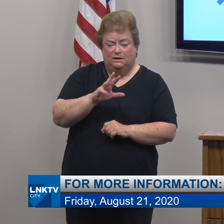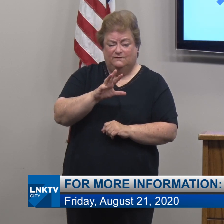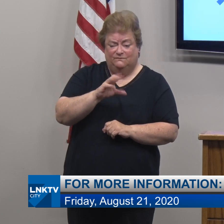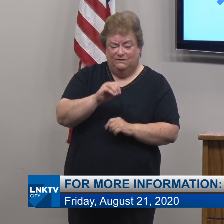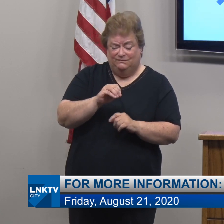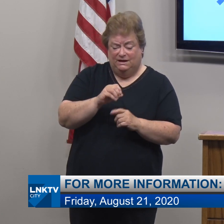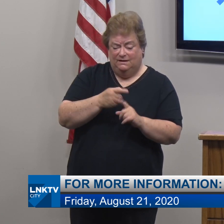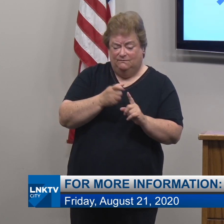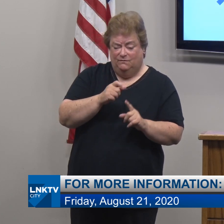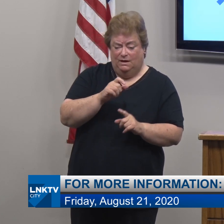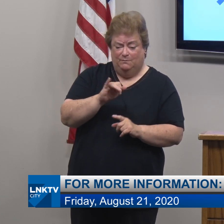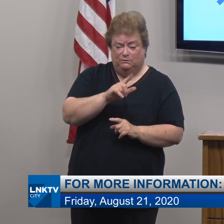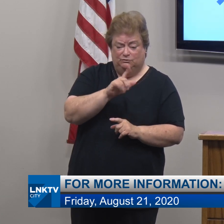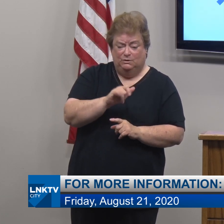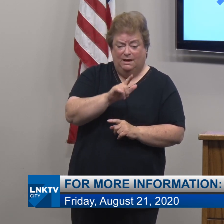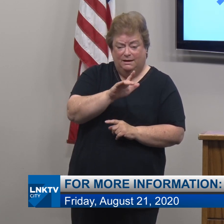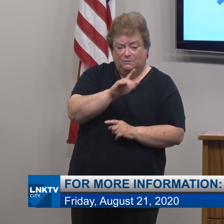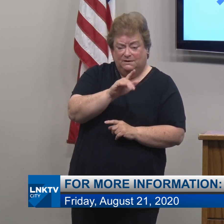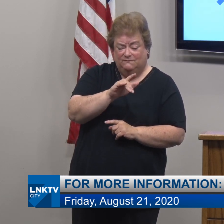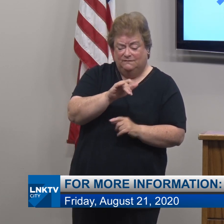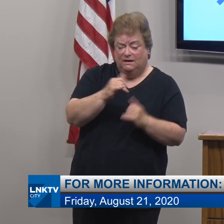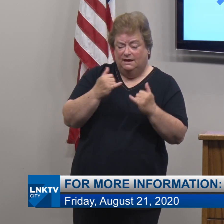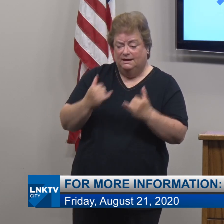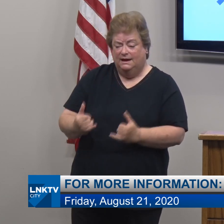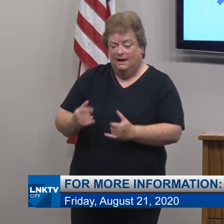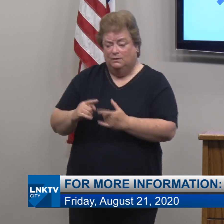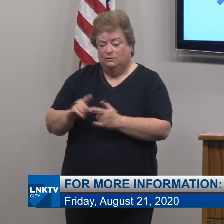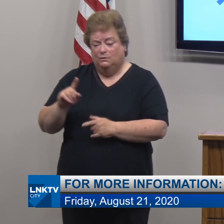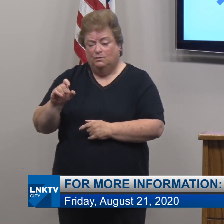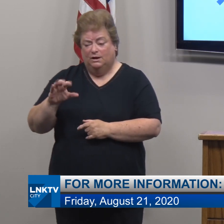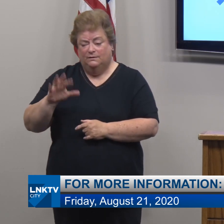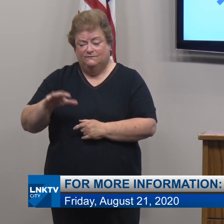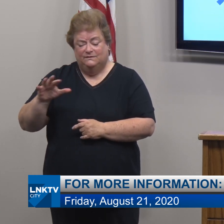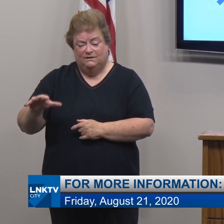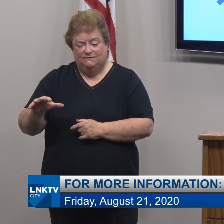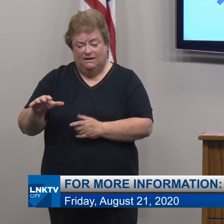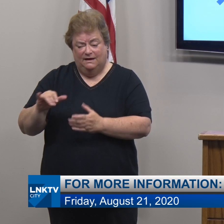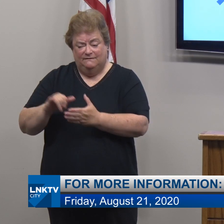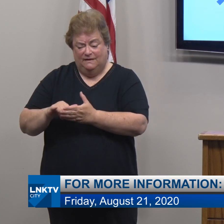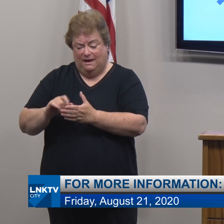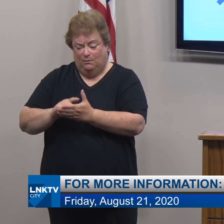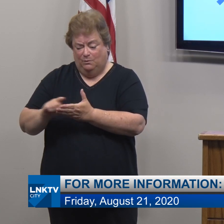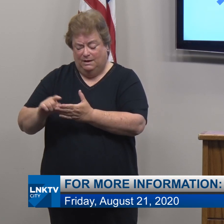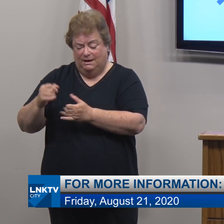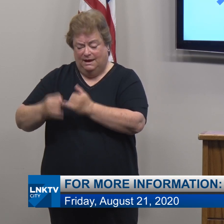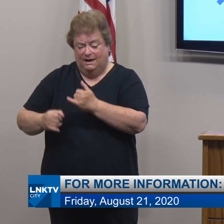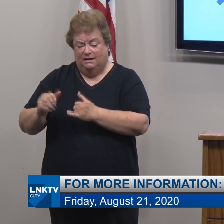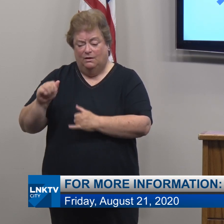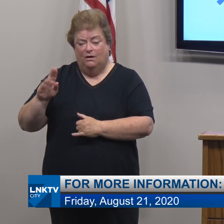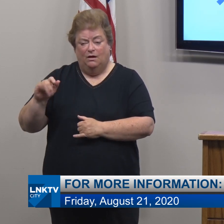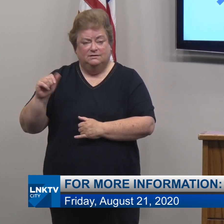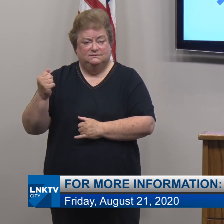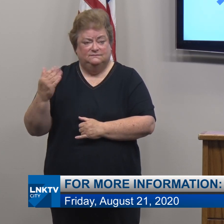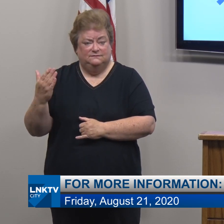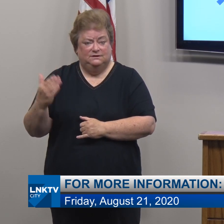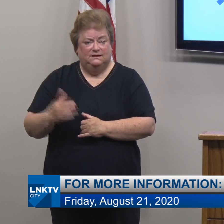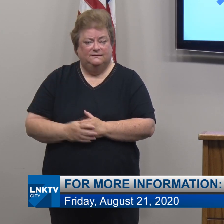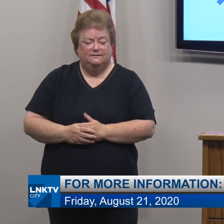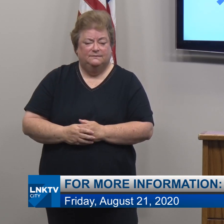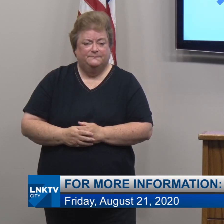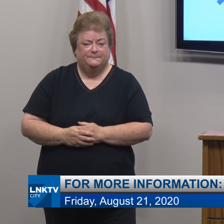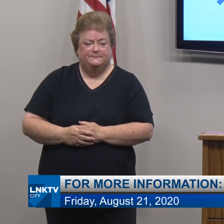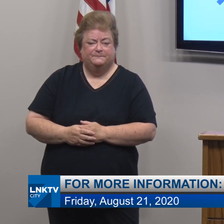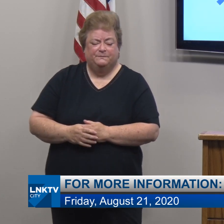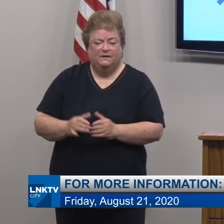360 the week ending July 25th down to 155 the week ending August 15th.